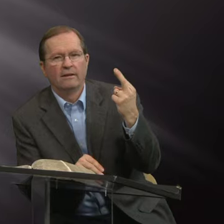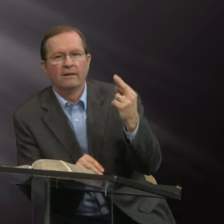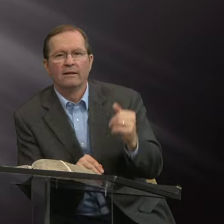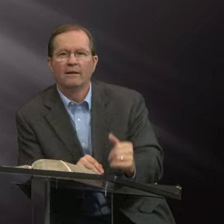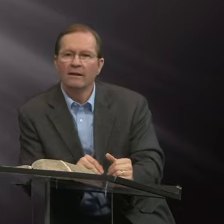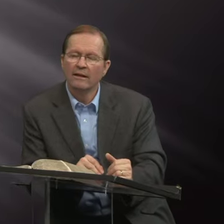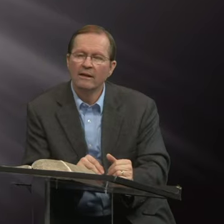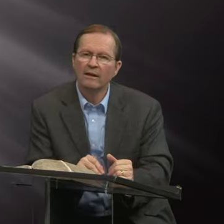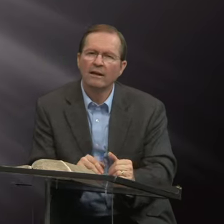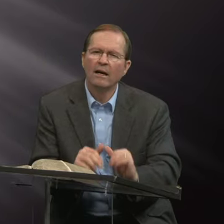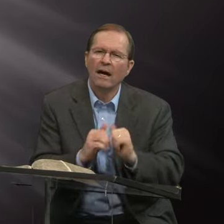him friend.